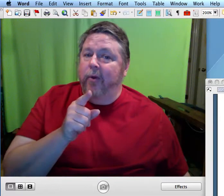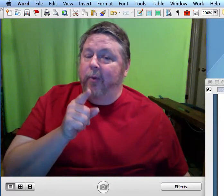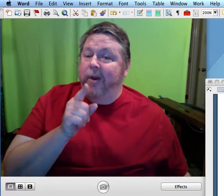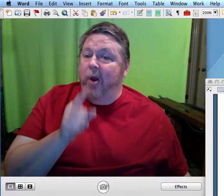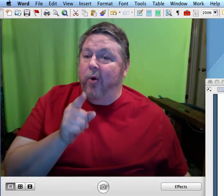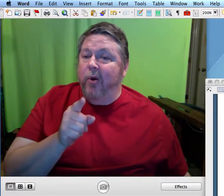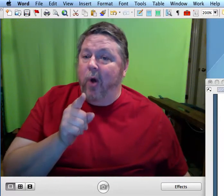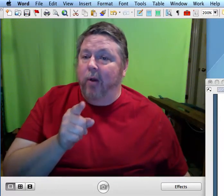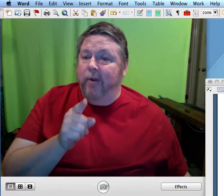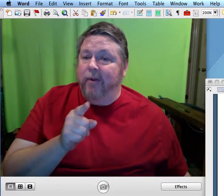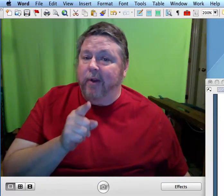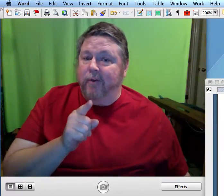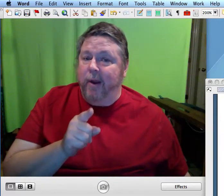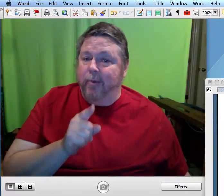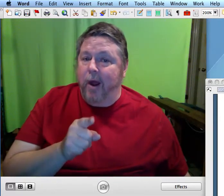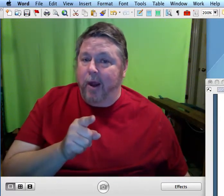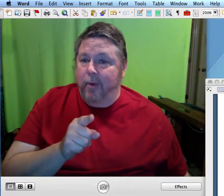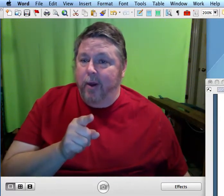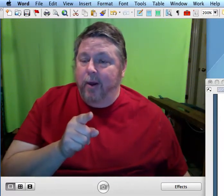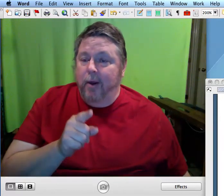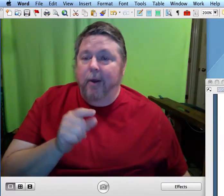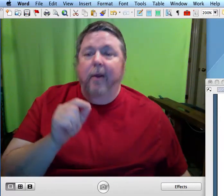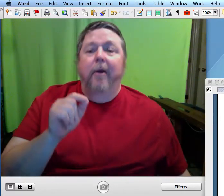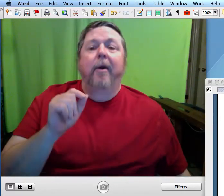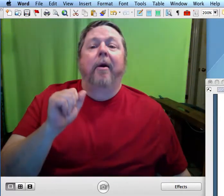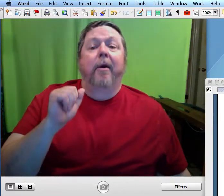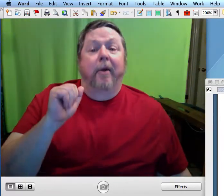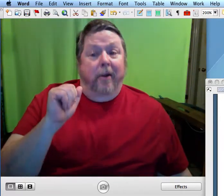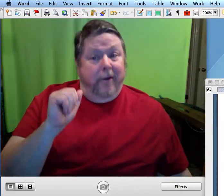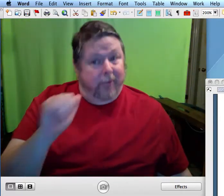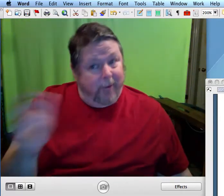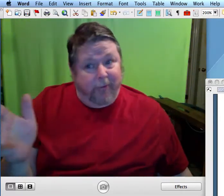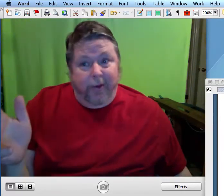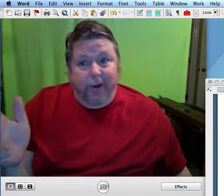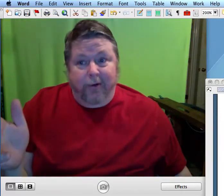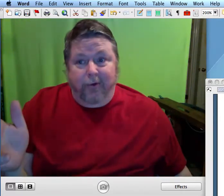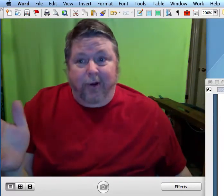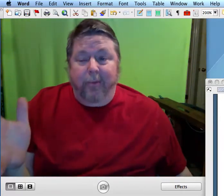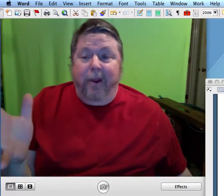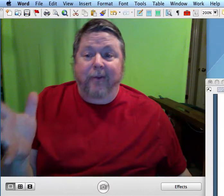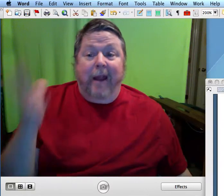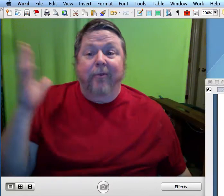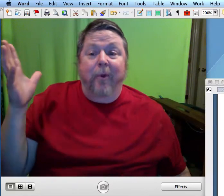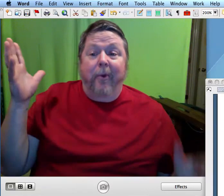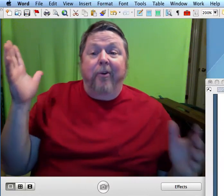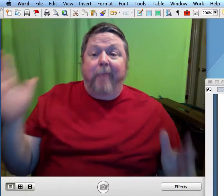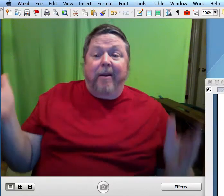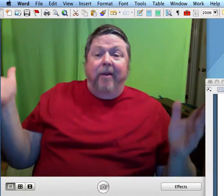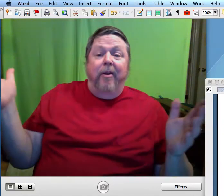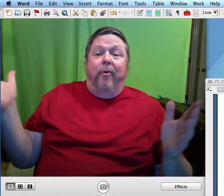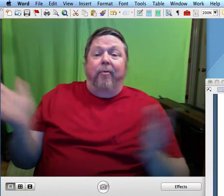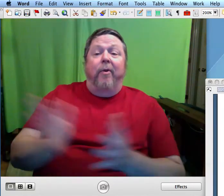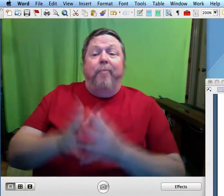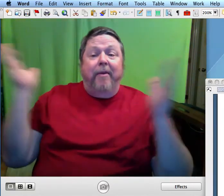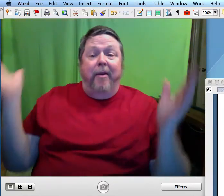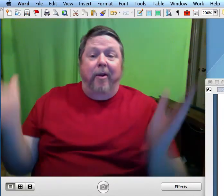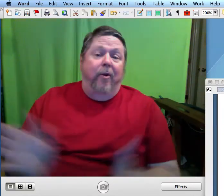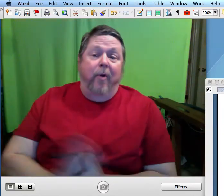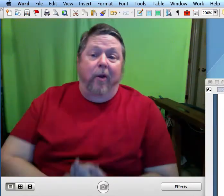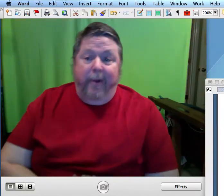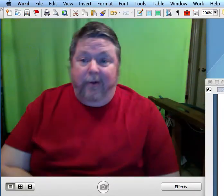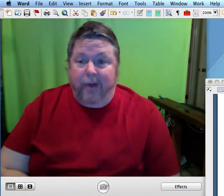So that we don't do all of these at the same time until right before the internship, because that's what we're expected to do. We're